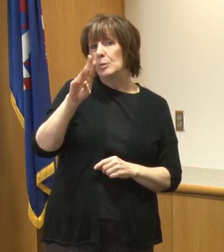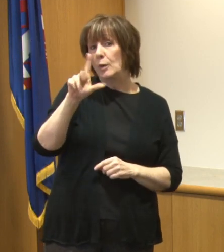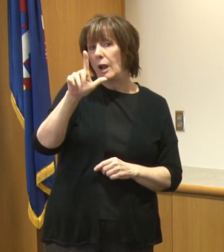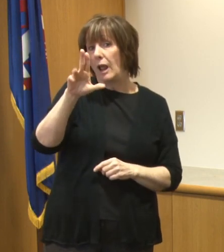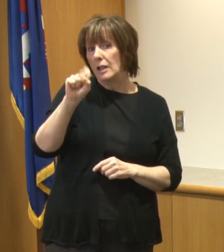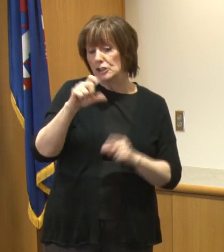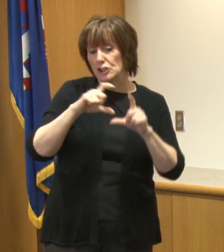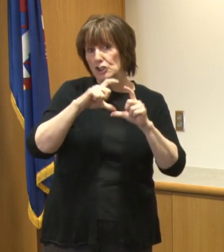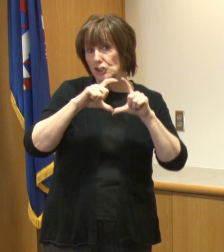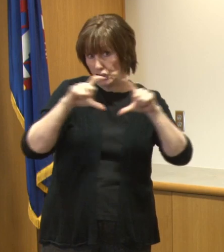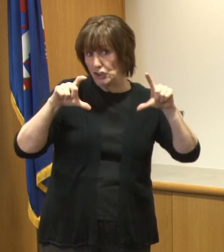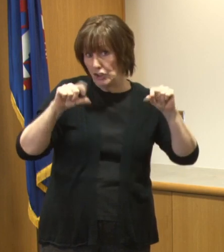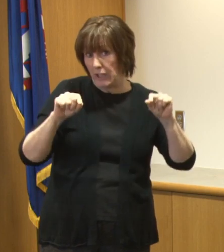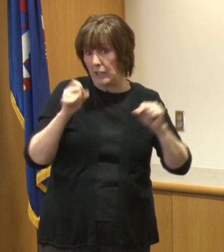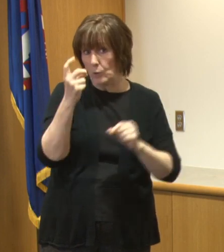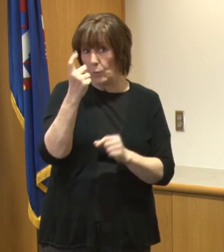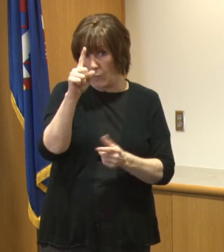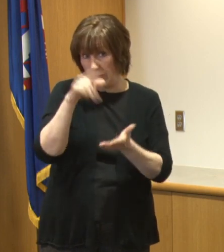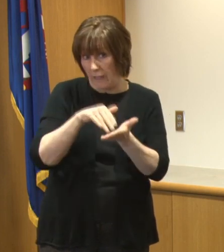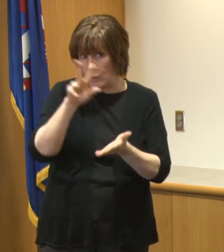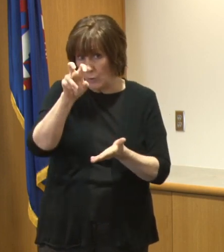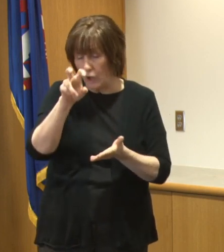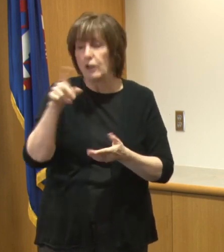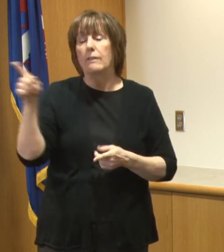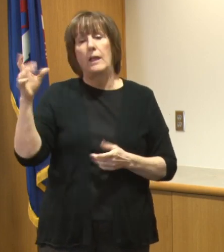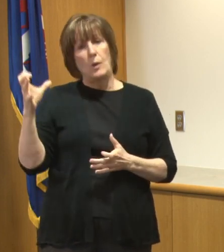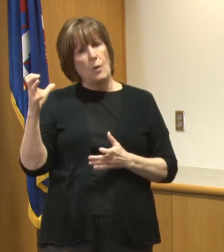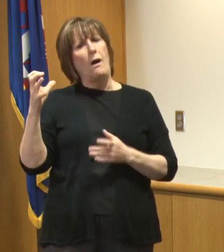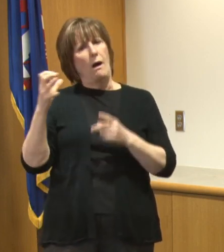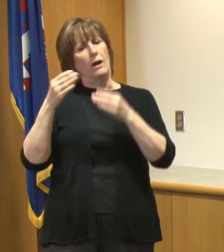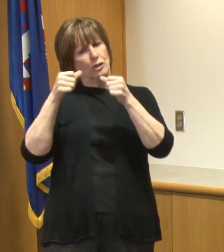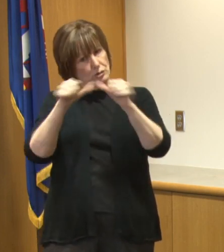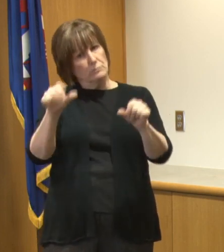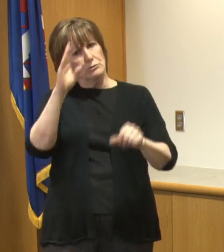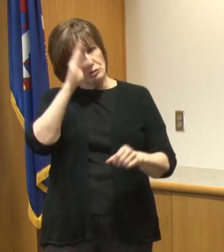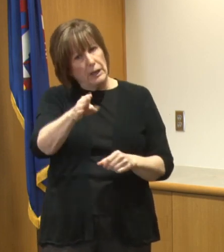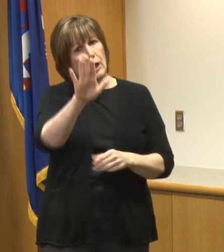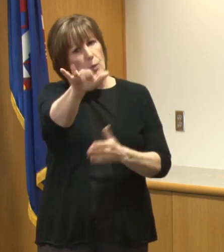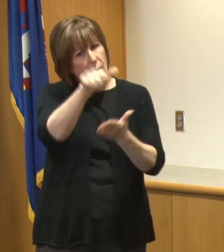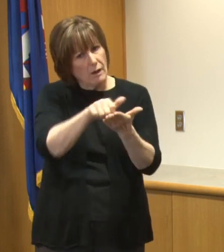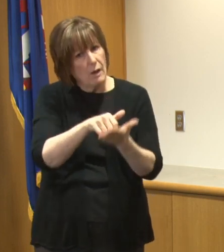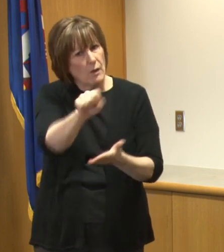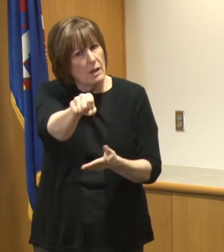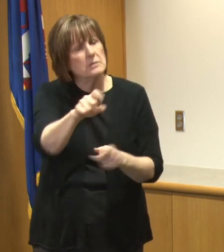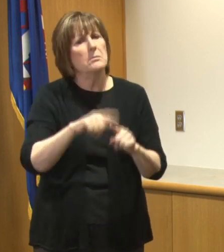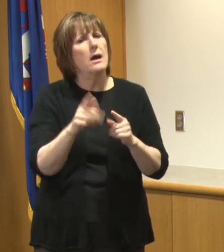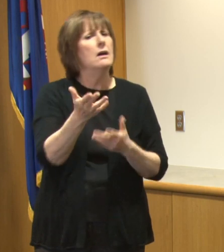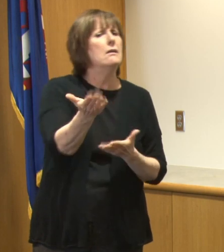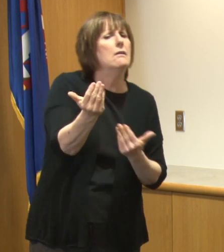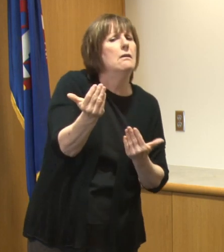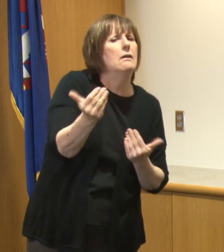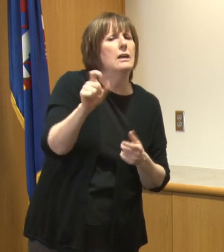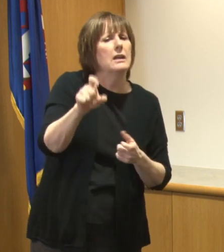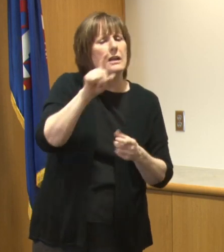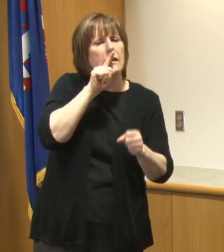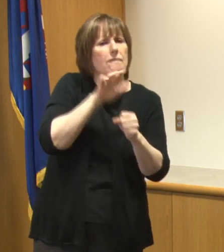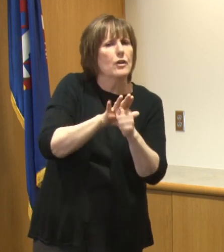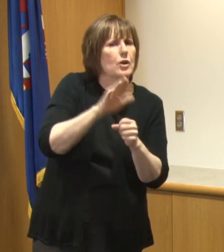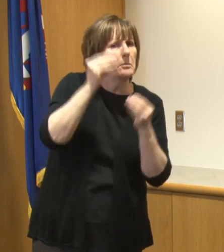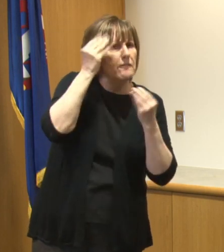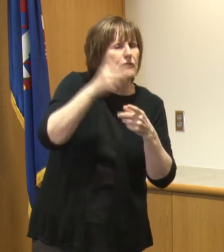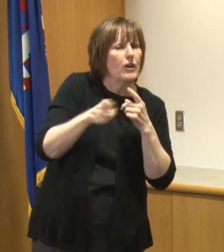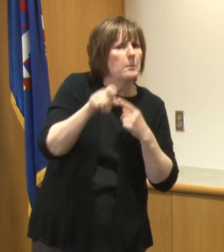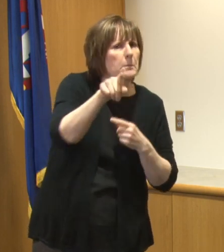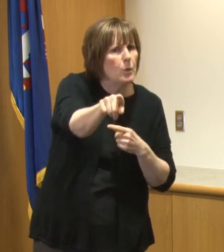you for $1,200. They want to deposit it directly into your account. However, they need to confirm some information about